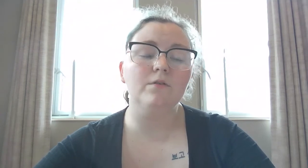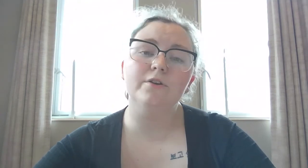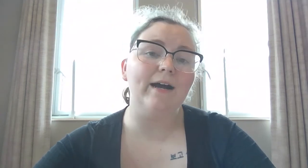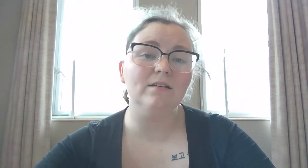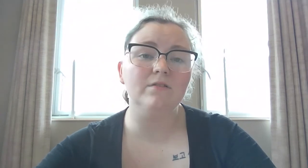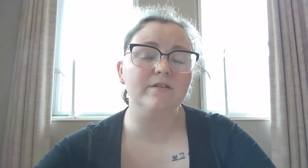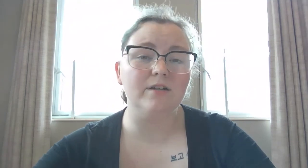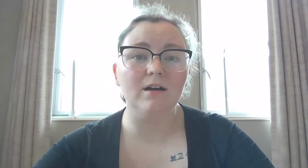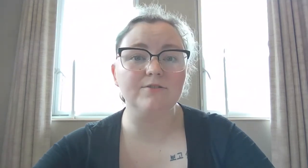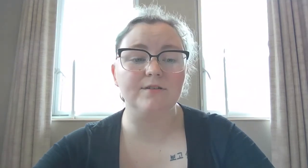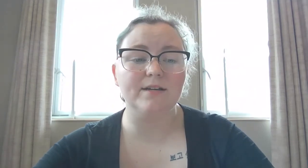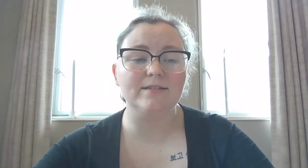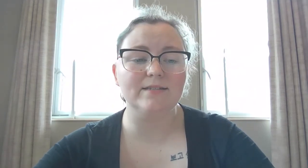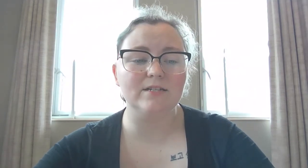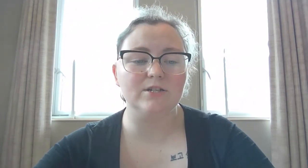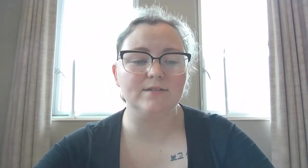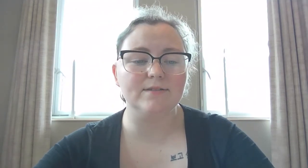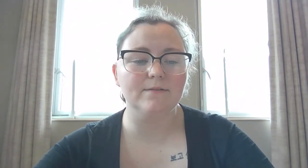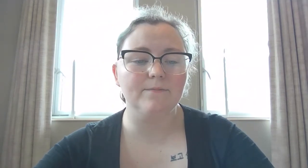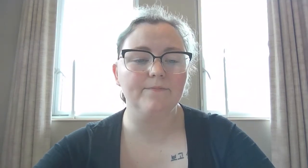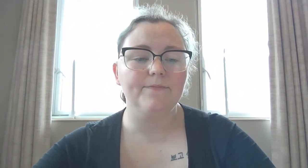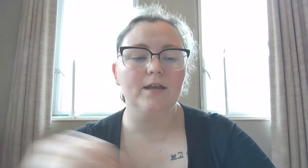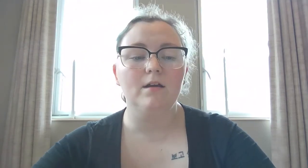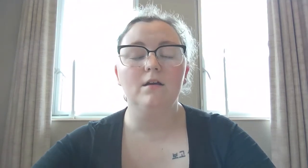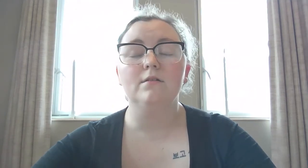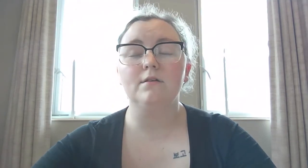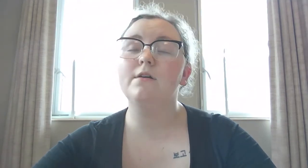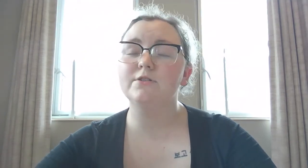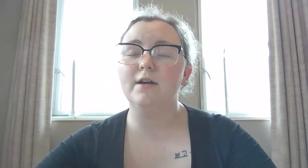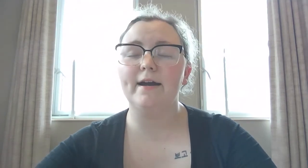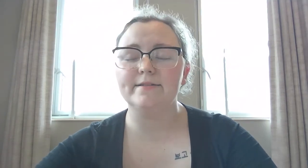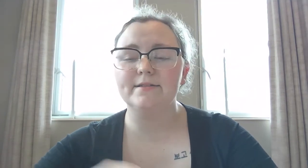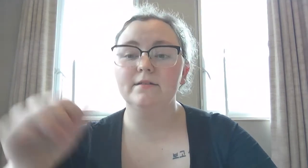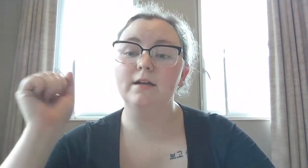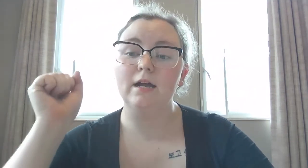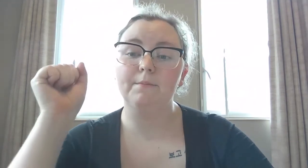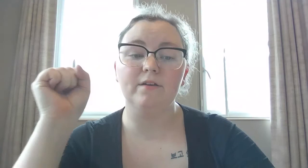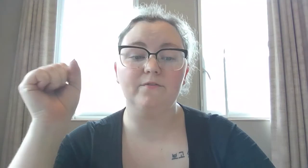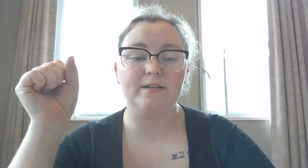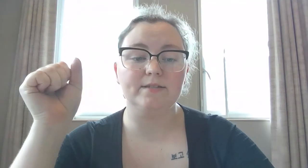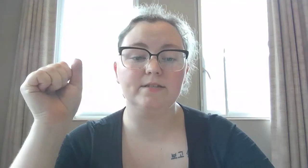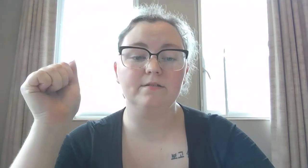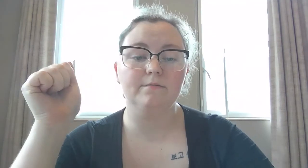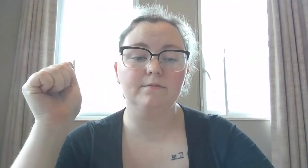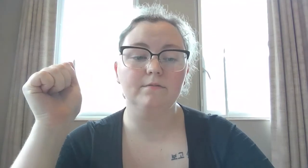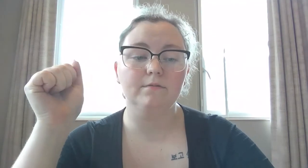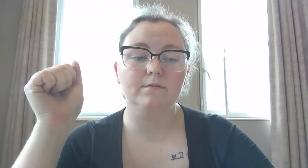or you had to go to the doctor and get stitches. Close your eyes and make a fist.